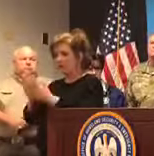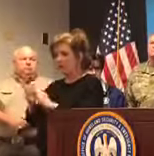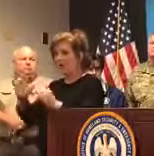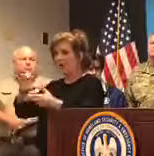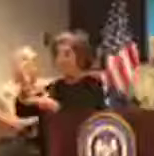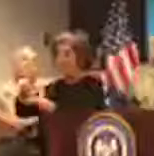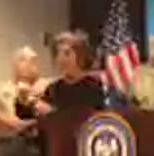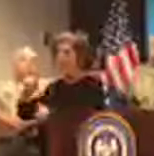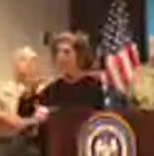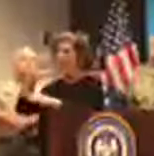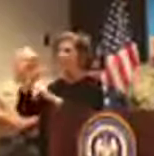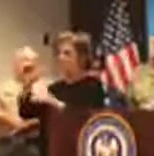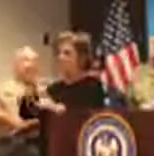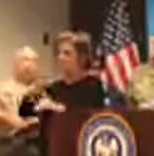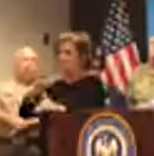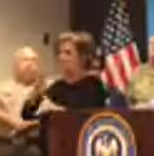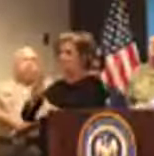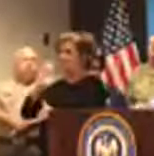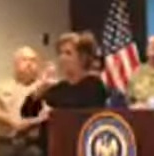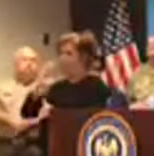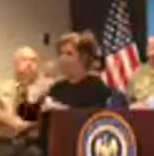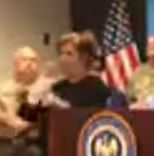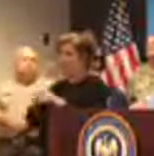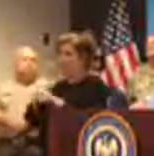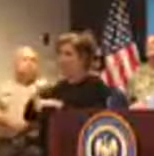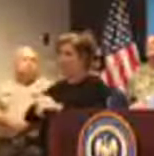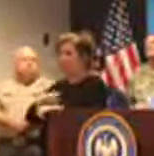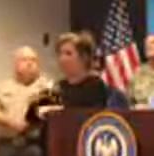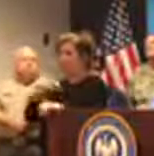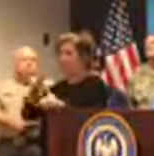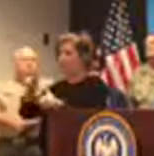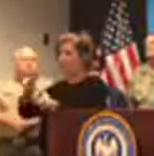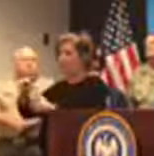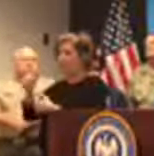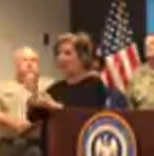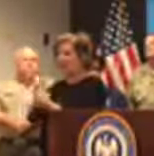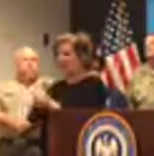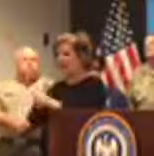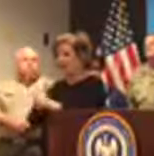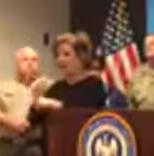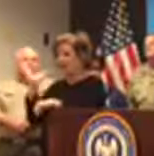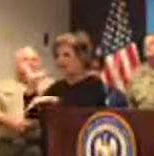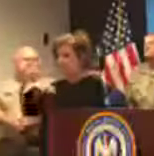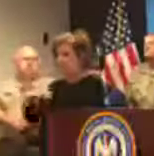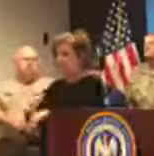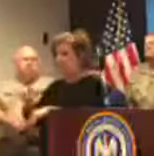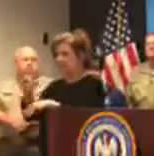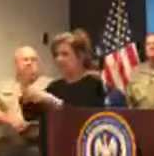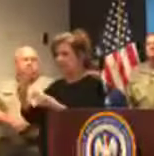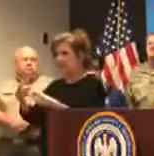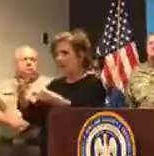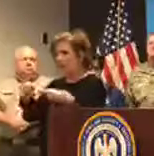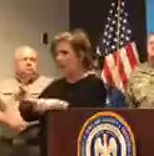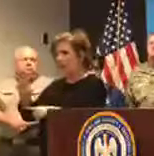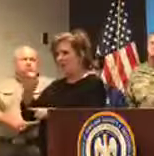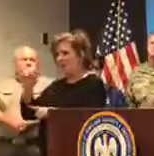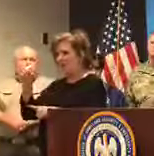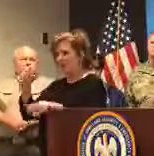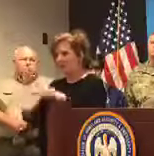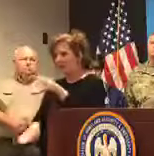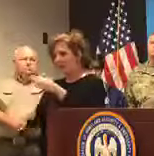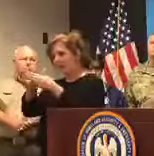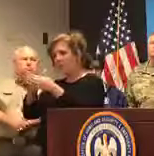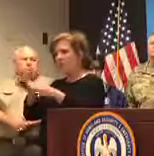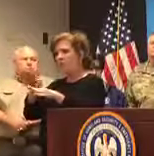time that we've had a hurricane make landfall in Louisiana while the Mississippi River was at flood